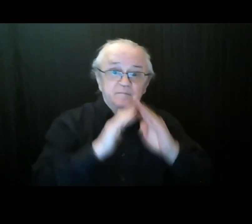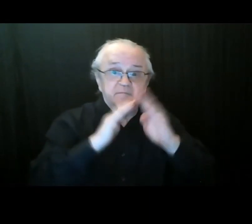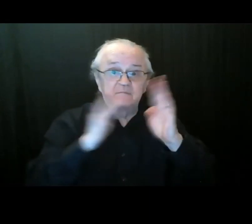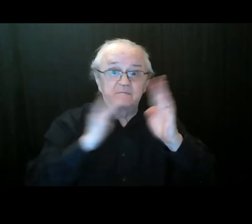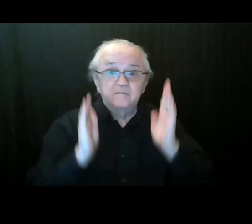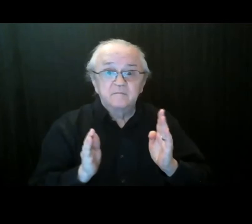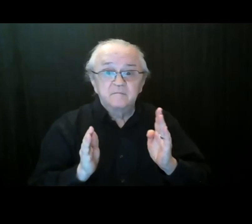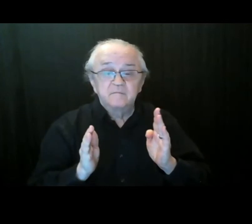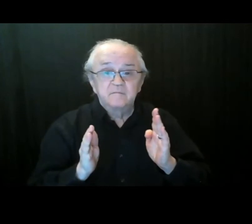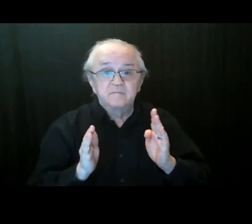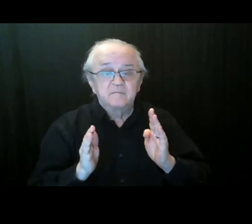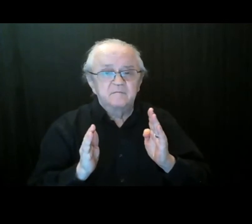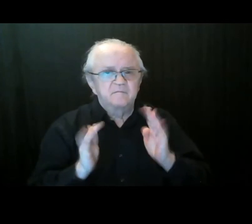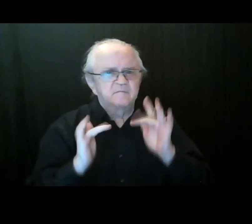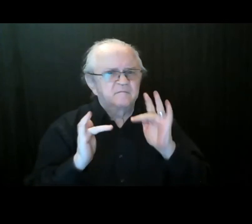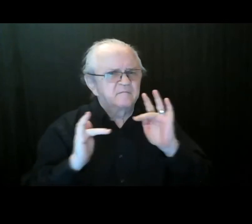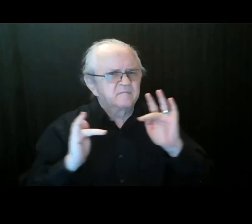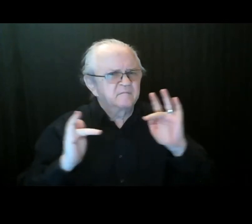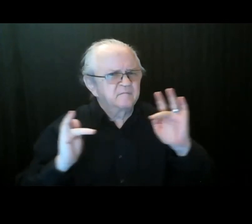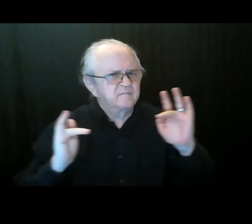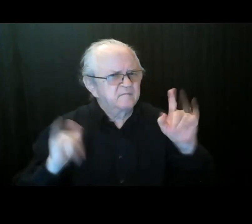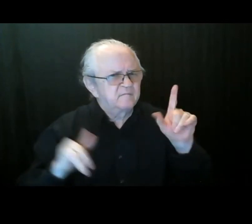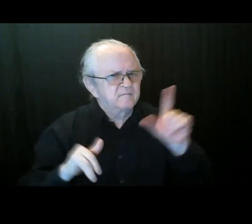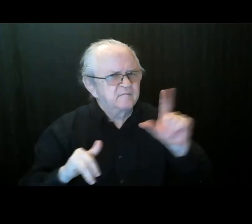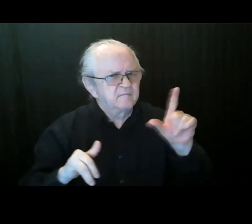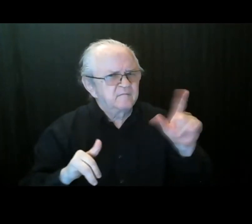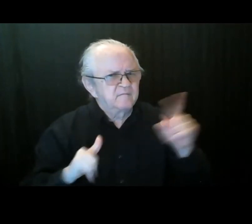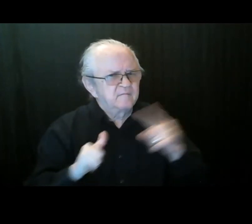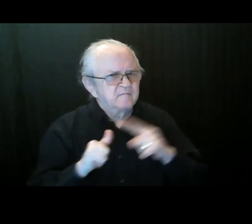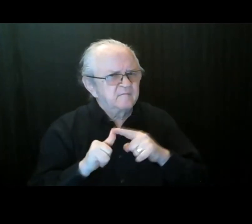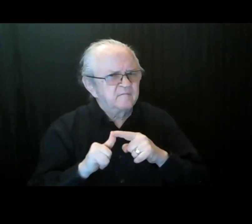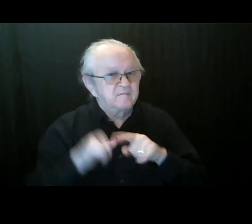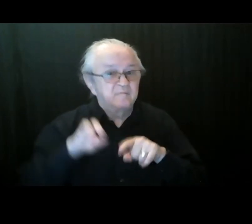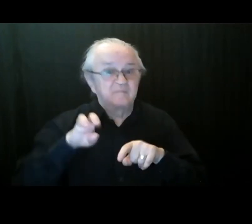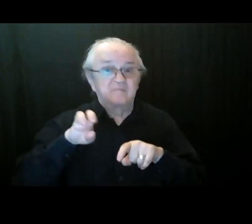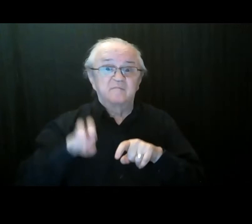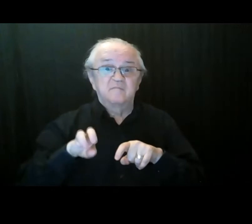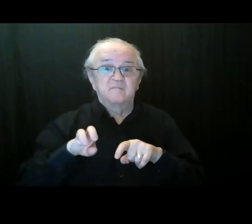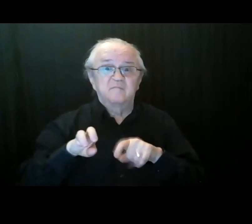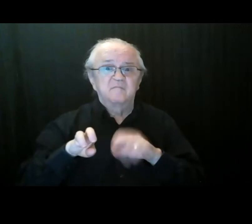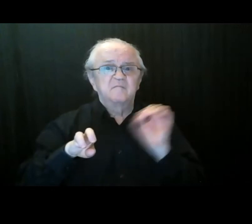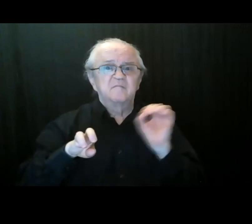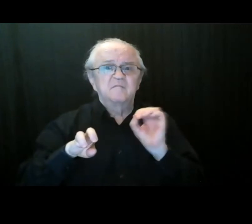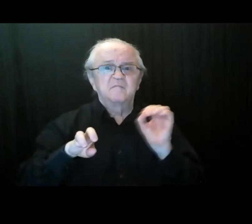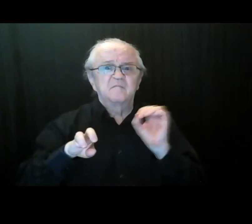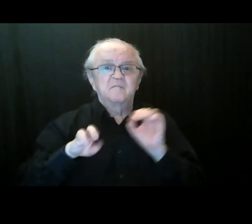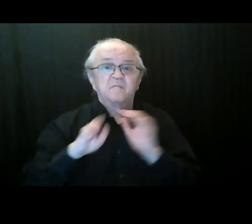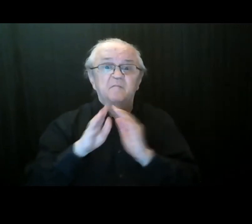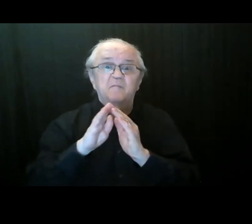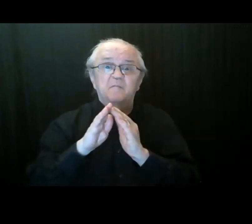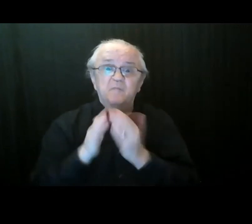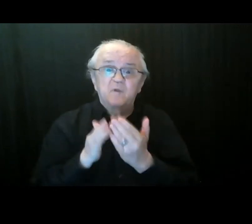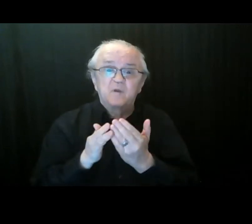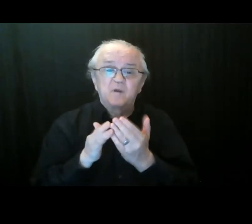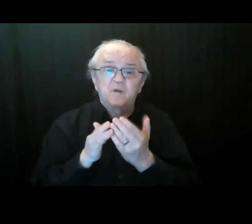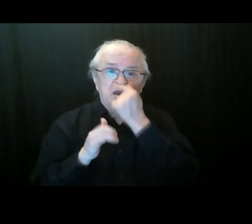They didn't see Laura at first because she wasn't in her chair and her book and her handkerchief were on